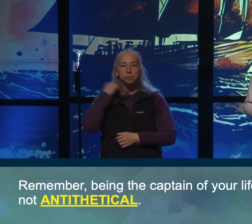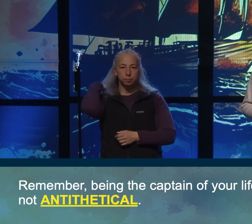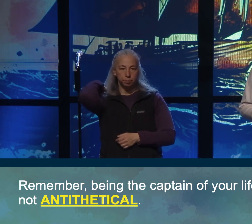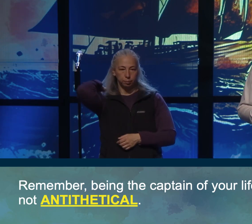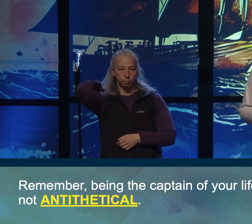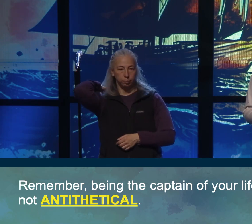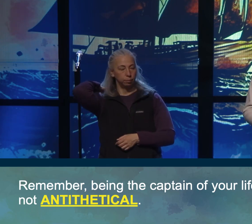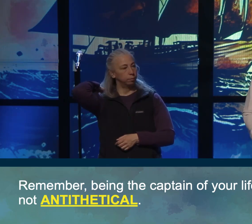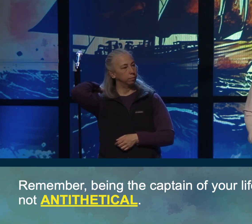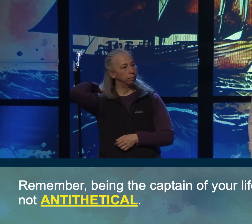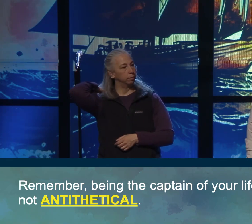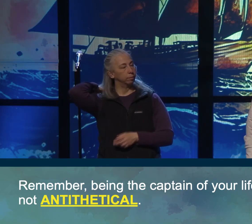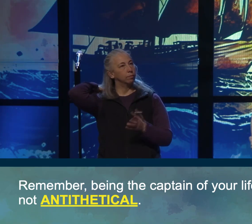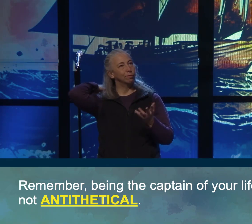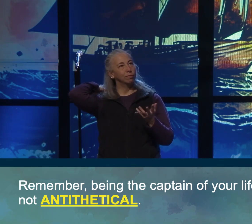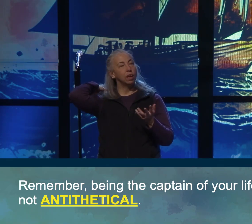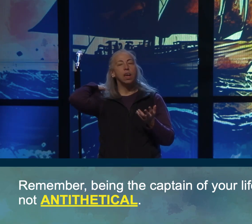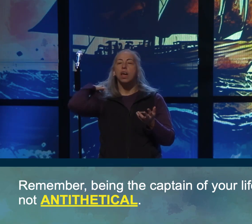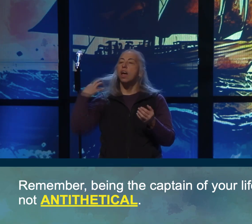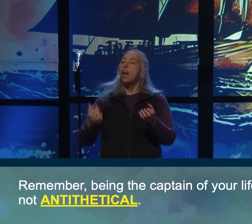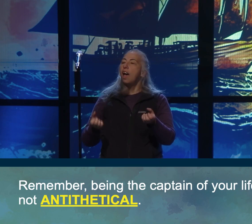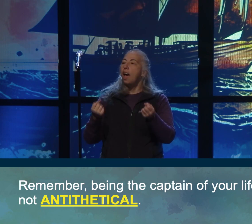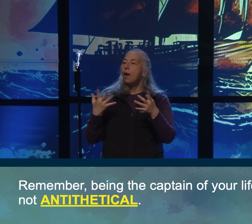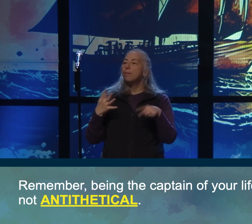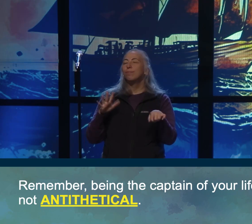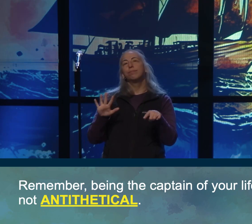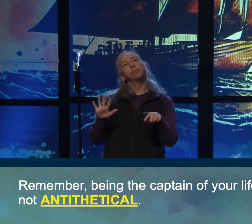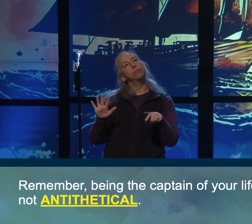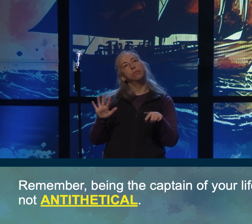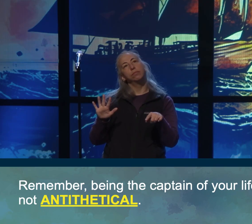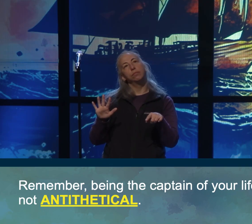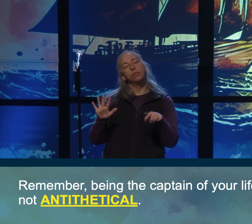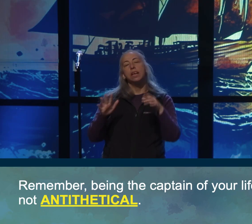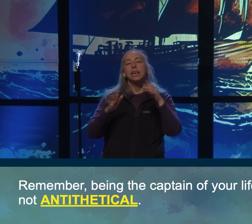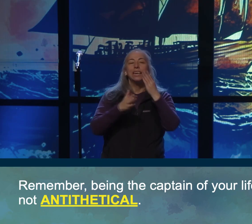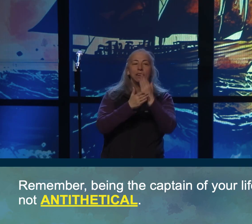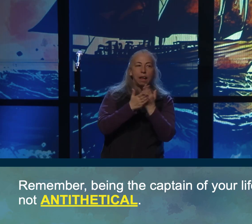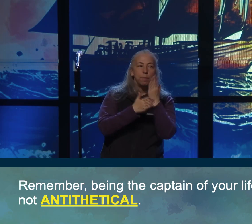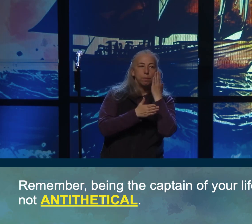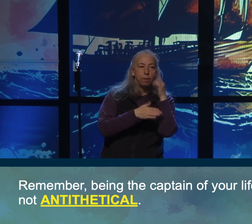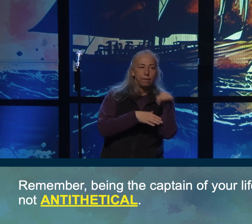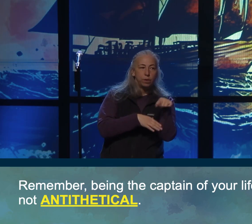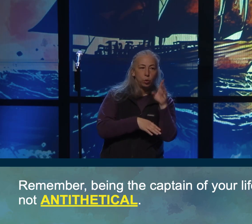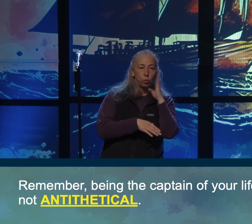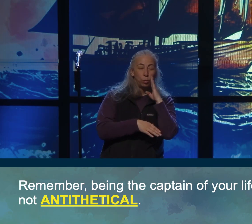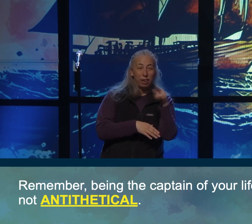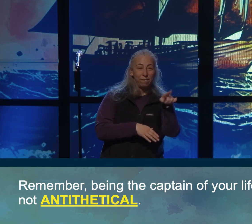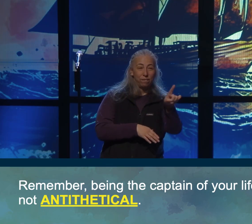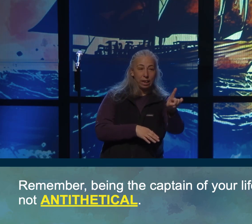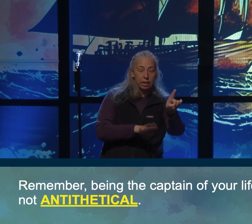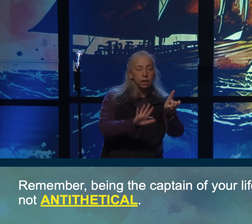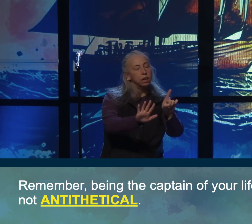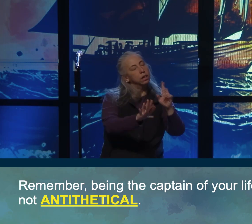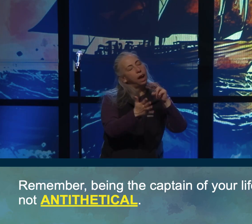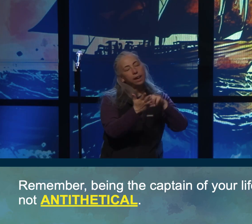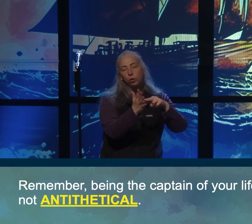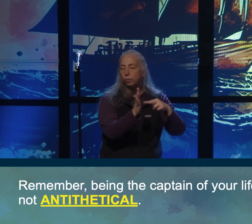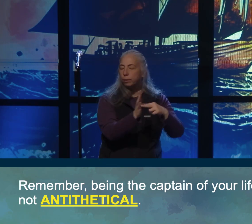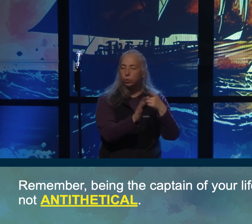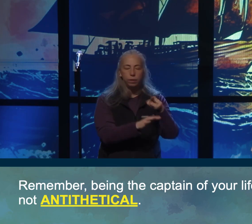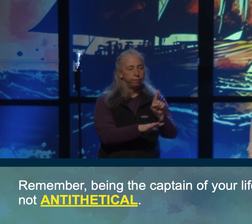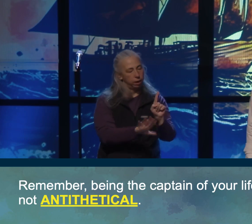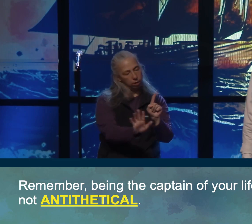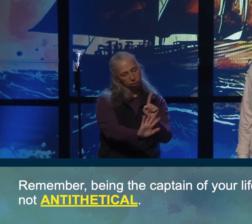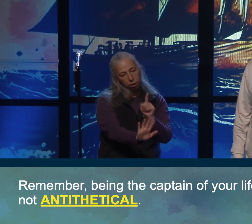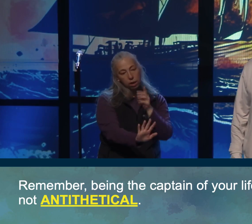like, how many of y'all? This is going to offend some of you, and I probably don't mean to, but I probably will. But